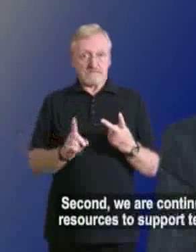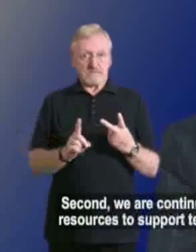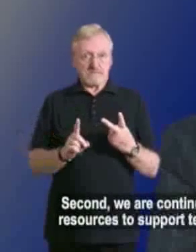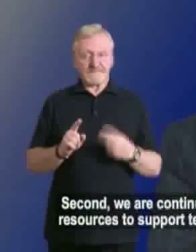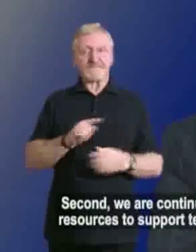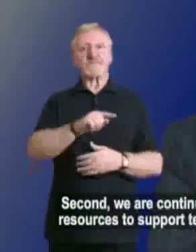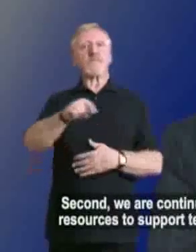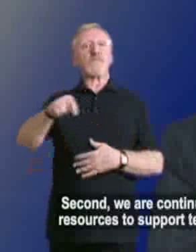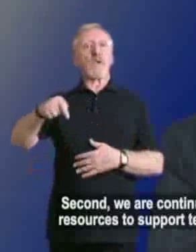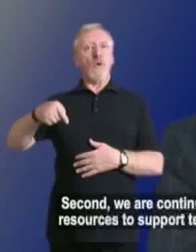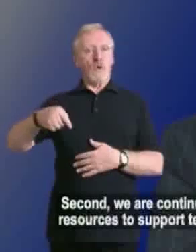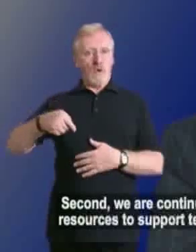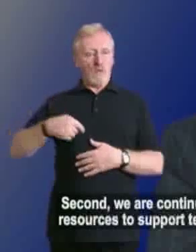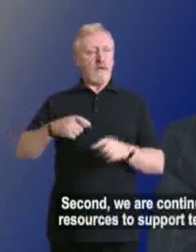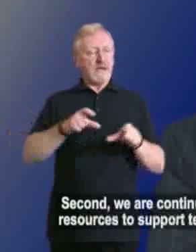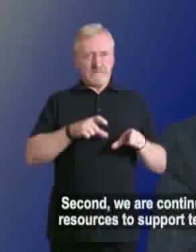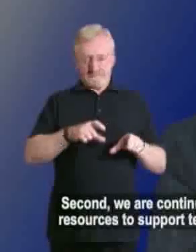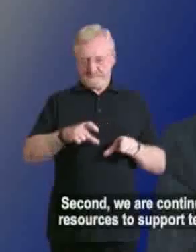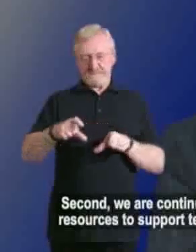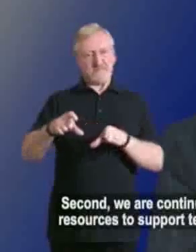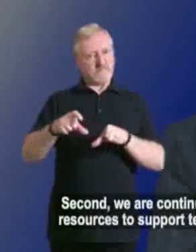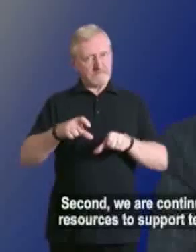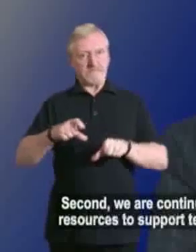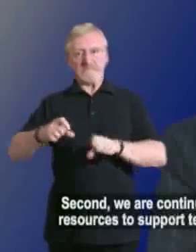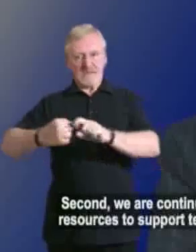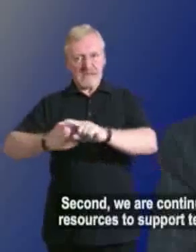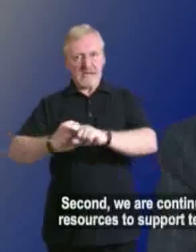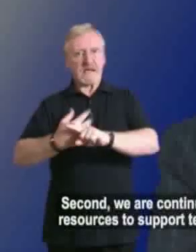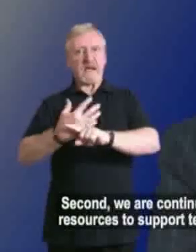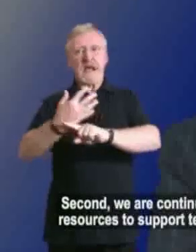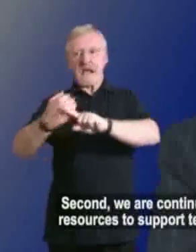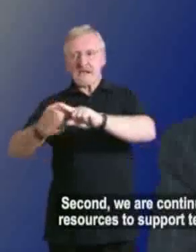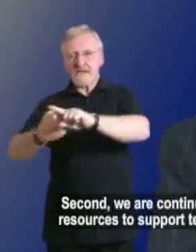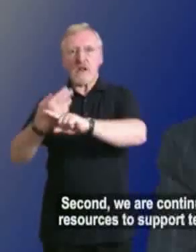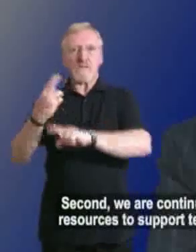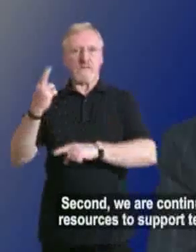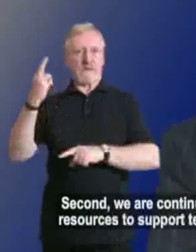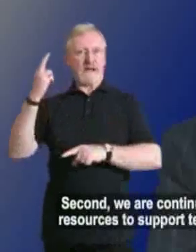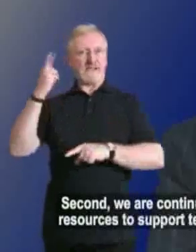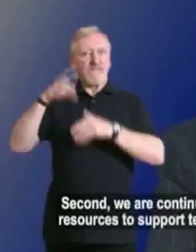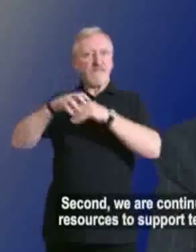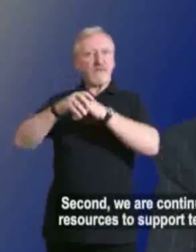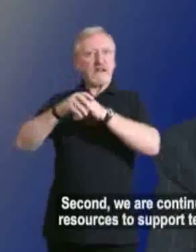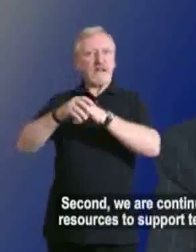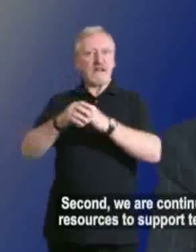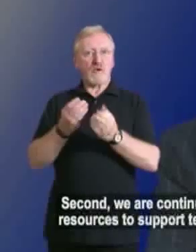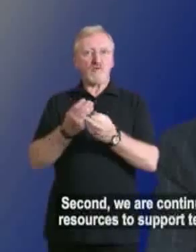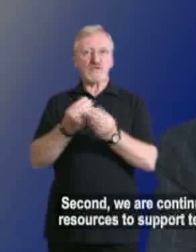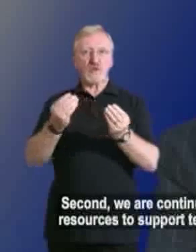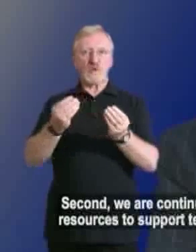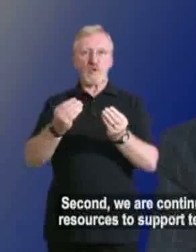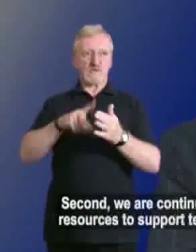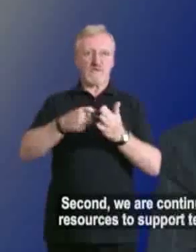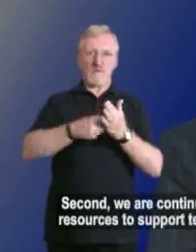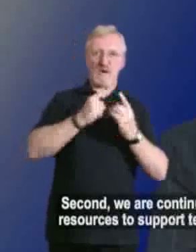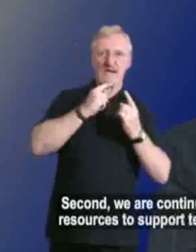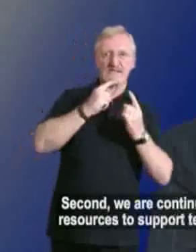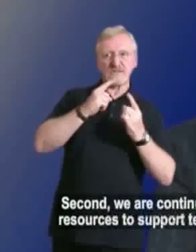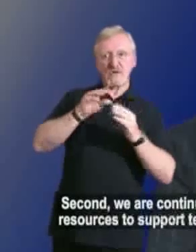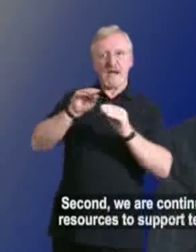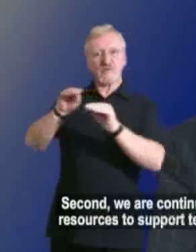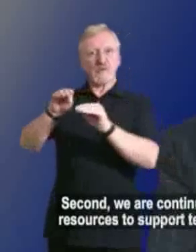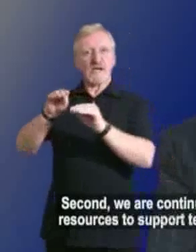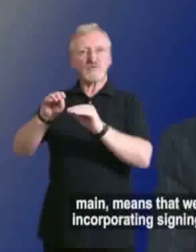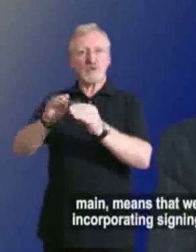Second, we are continuing to develop deaf-friendly resources to support teacher